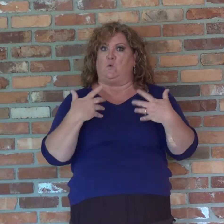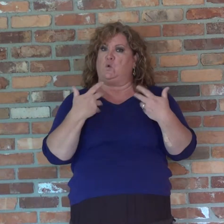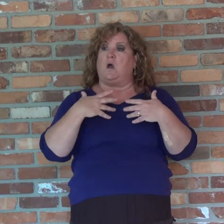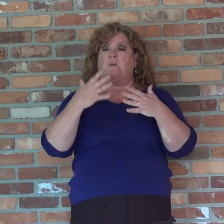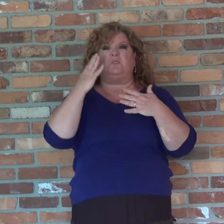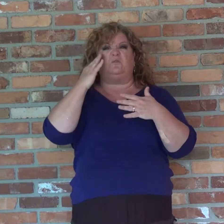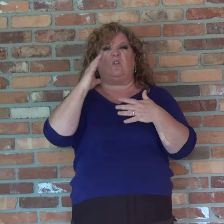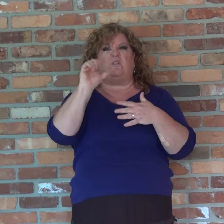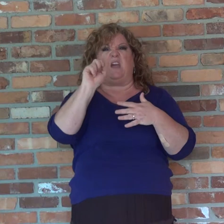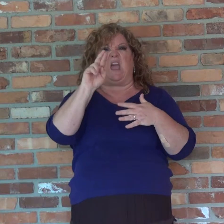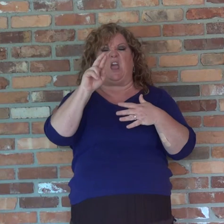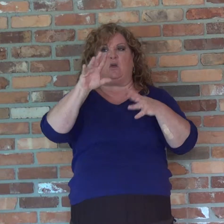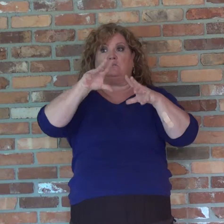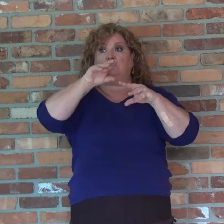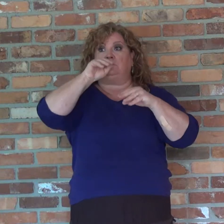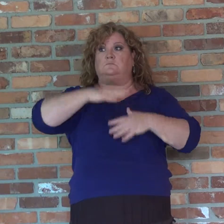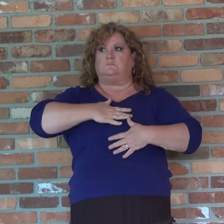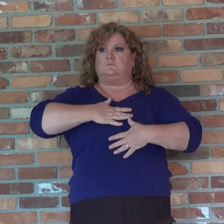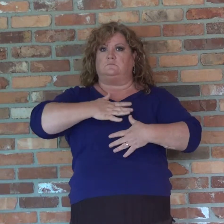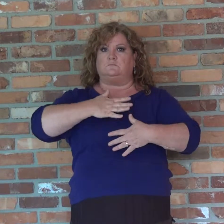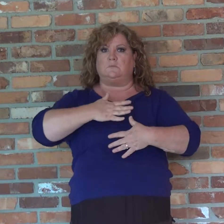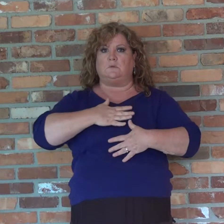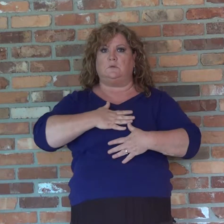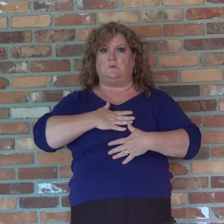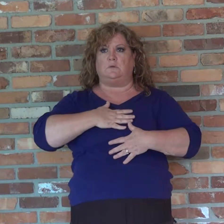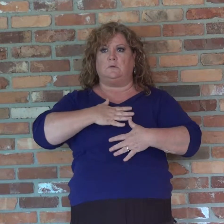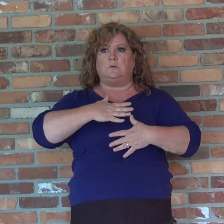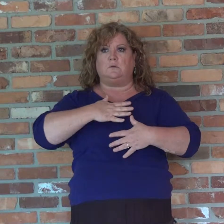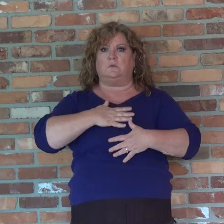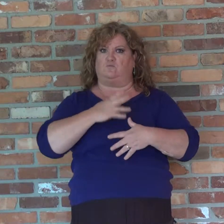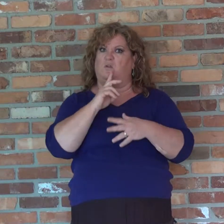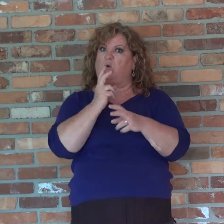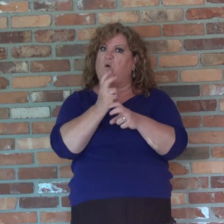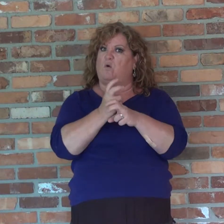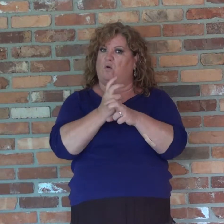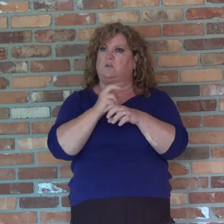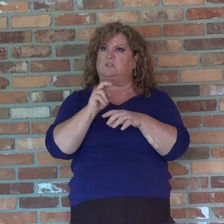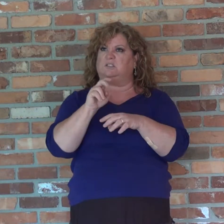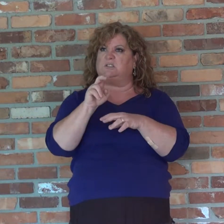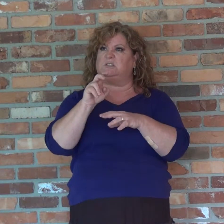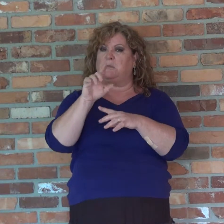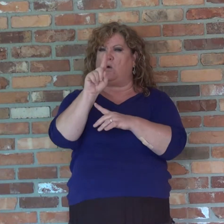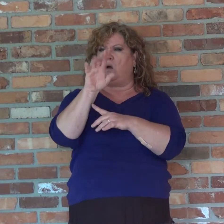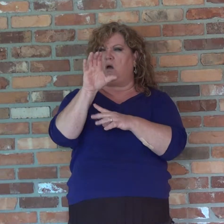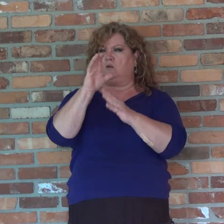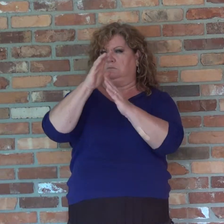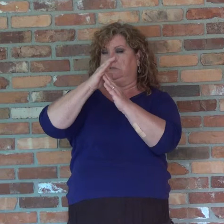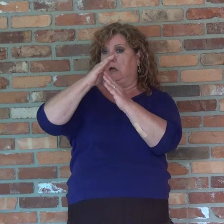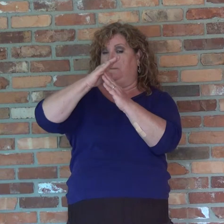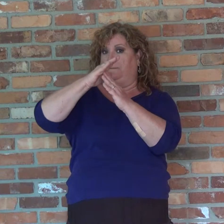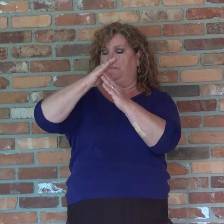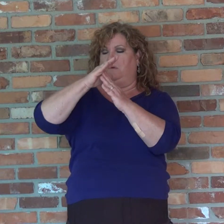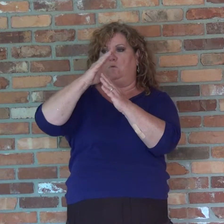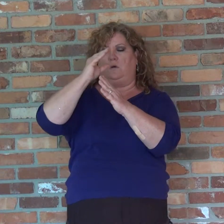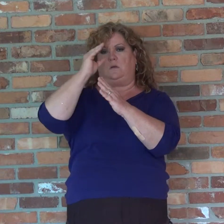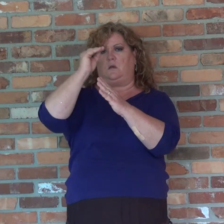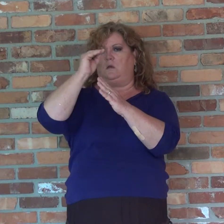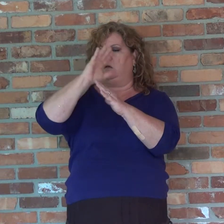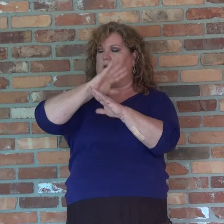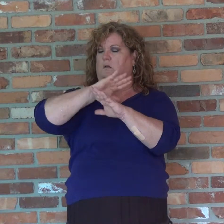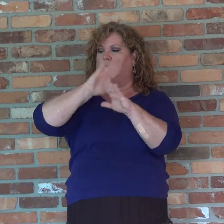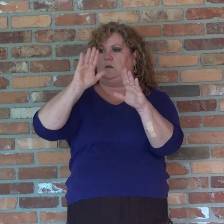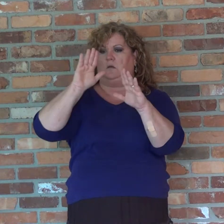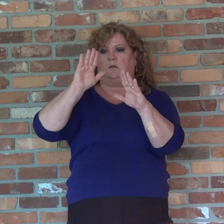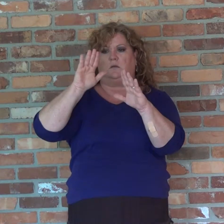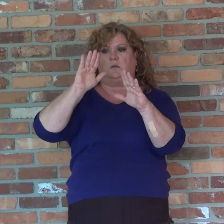weight. One of the guys, Troy Lee, about 100 feet from the summit, sat down